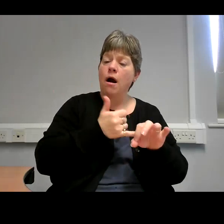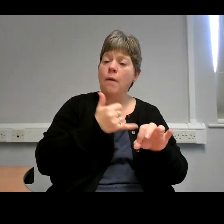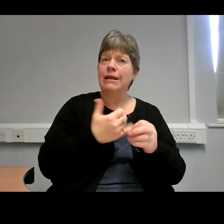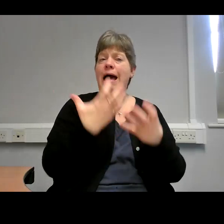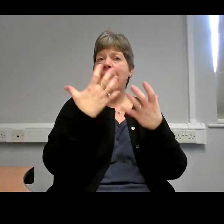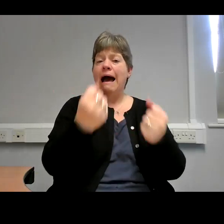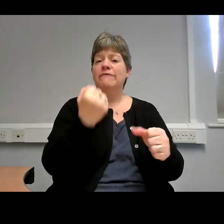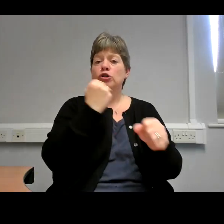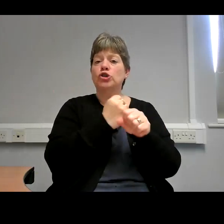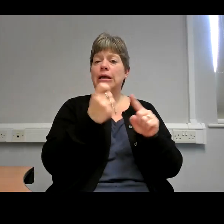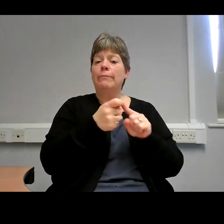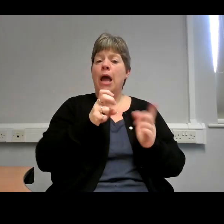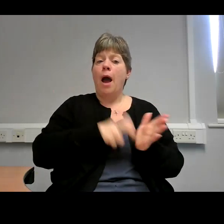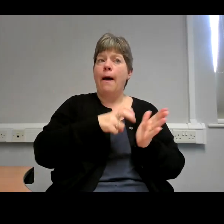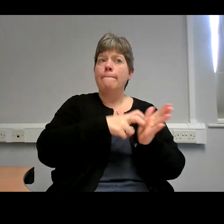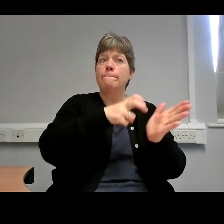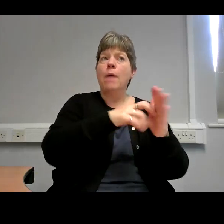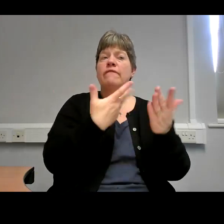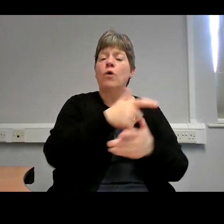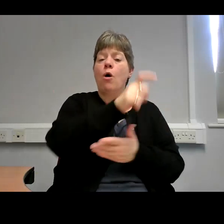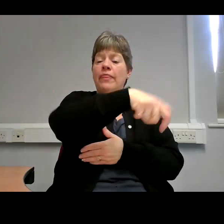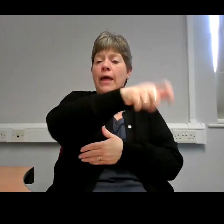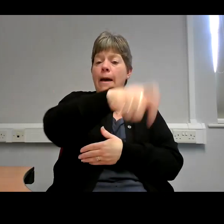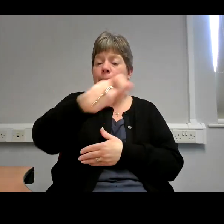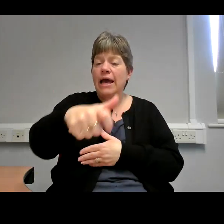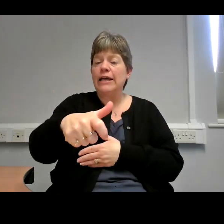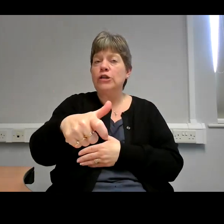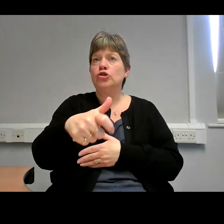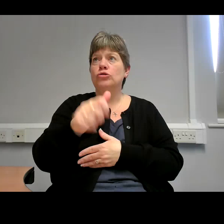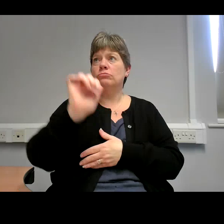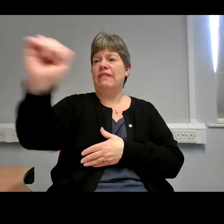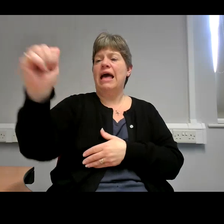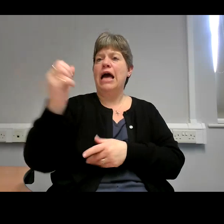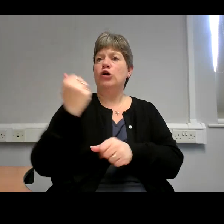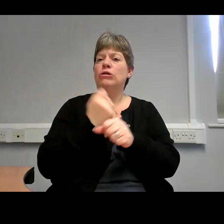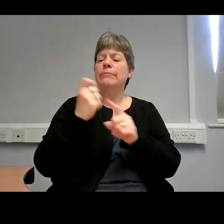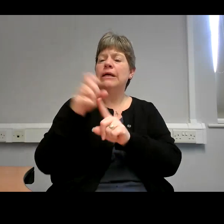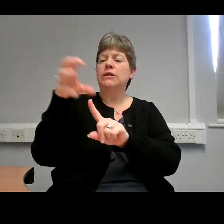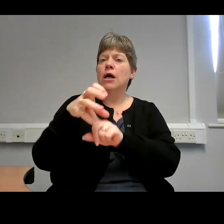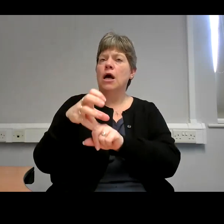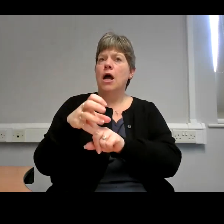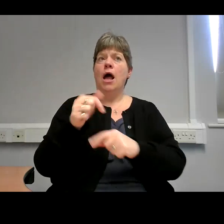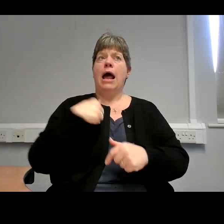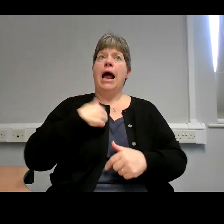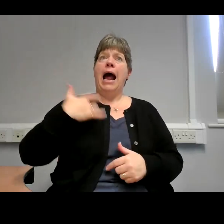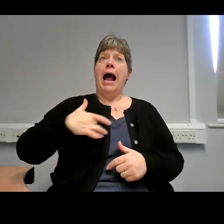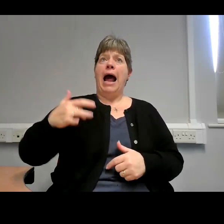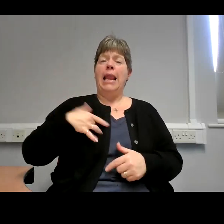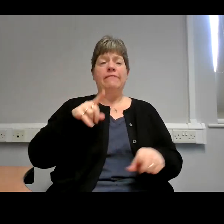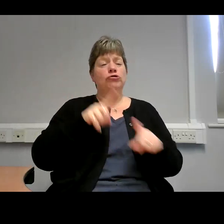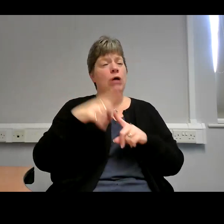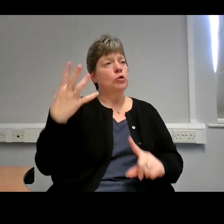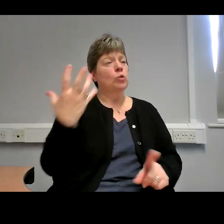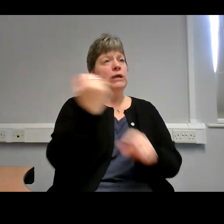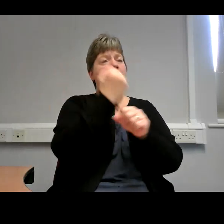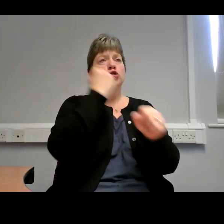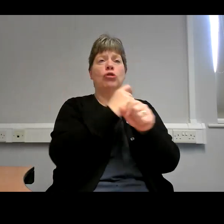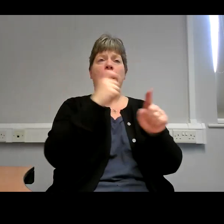GP appointments for the patient's GP surgery? Because where I live, getting a GP appointment at my